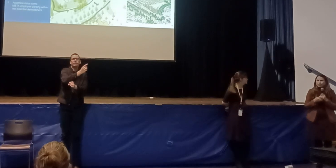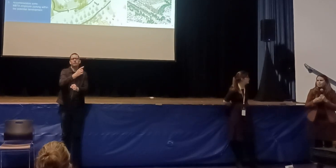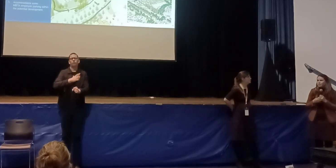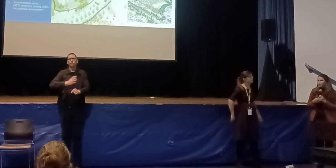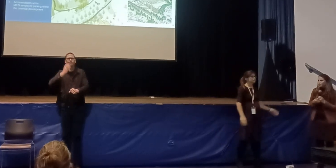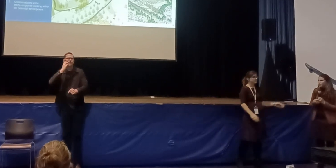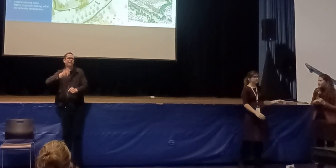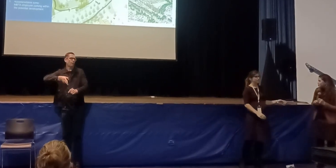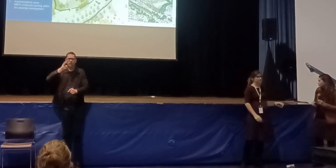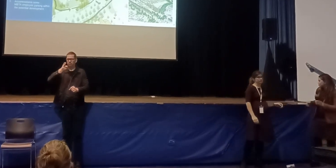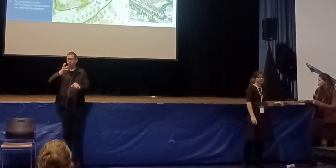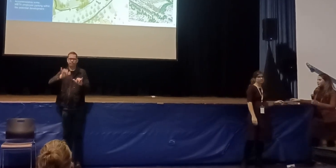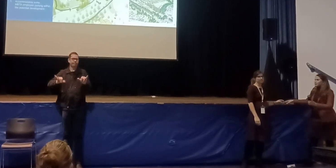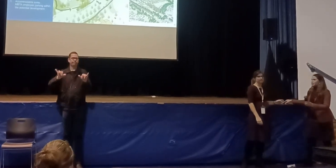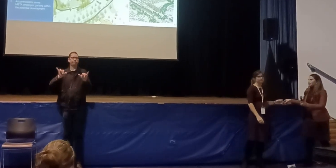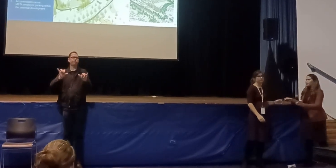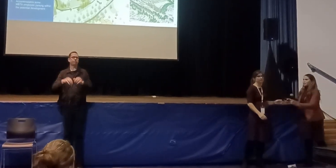height.